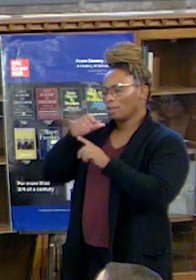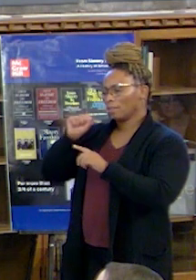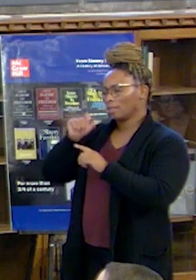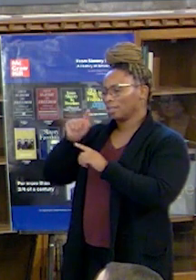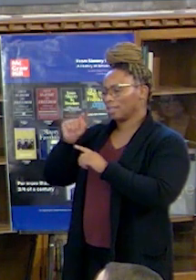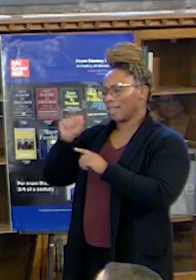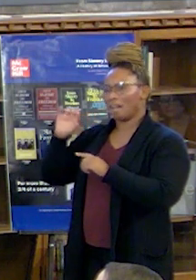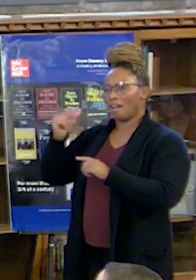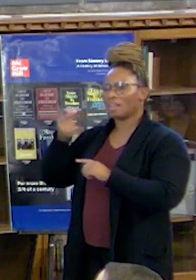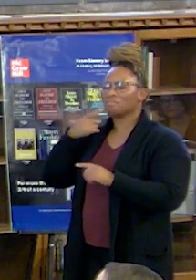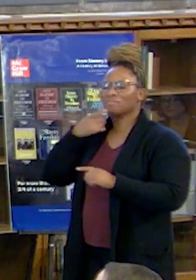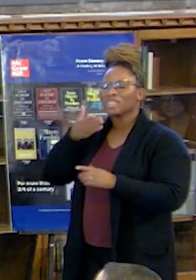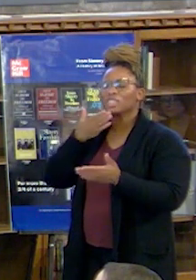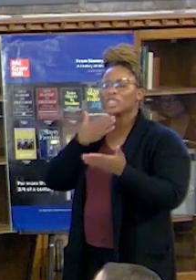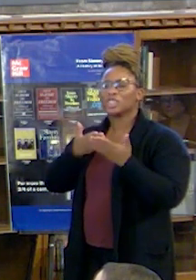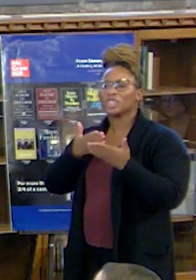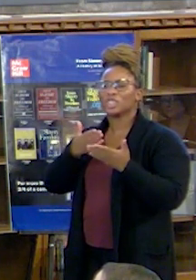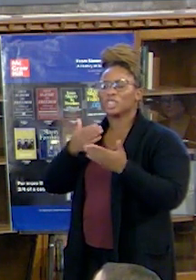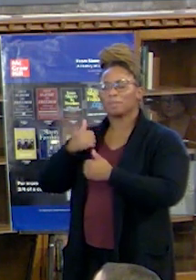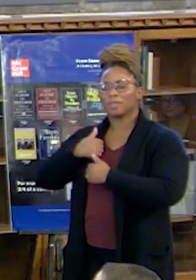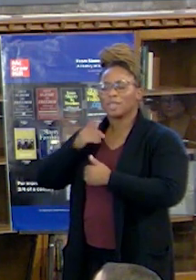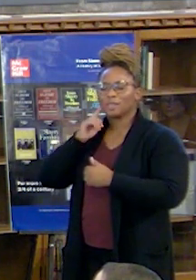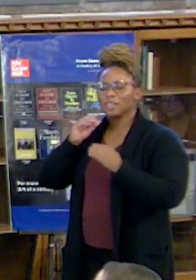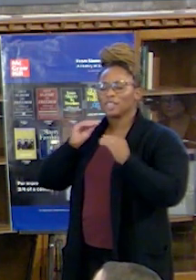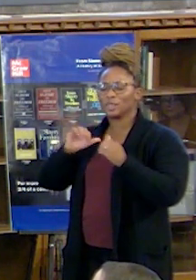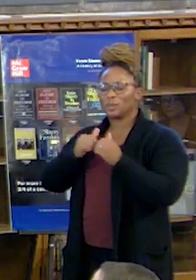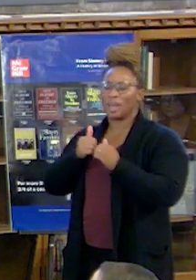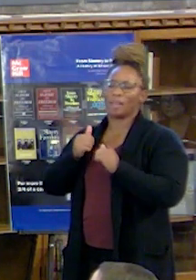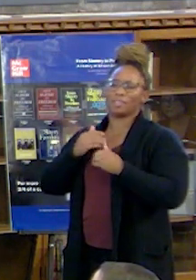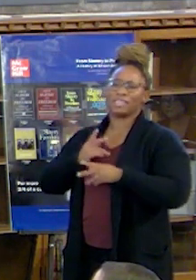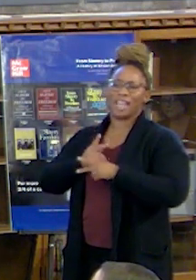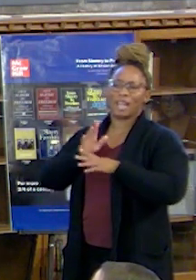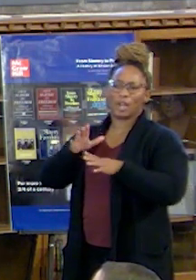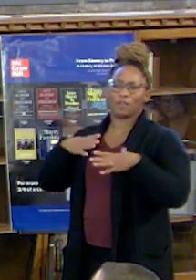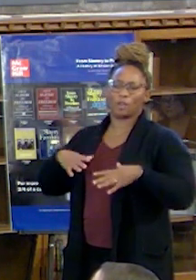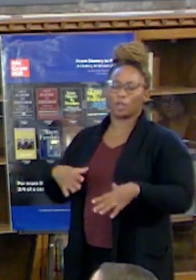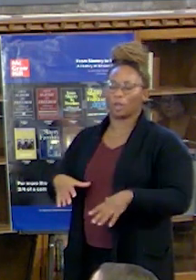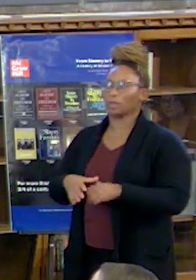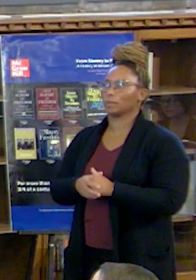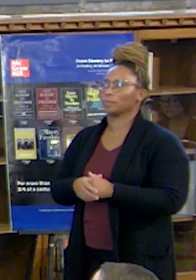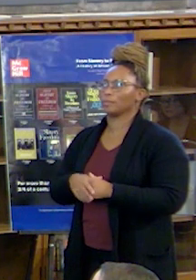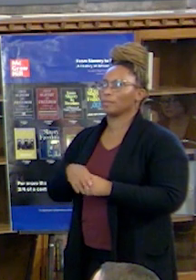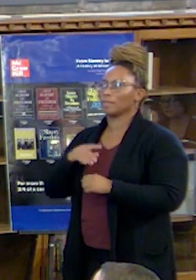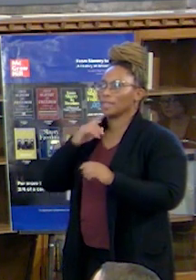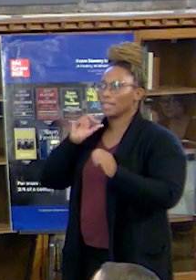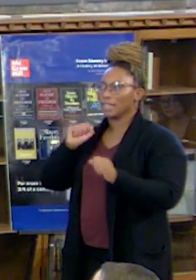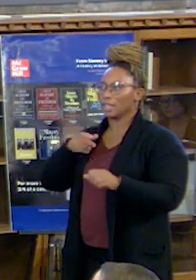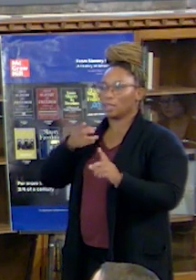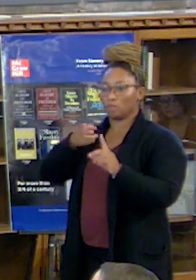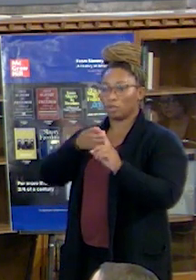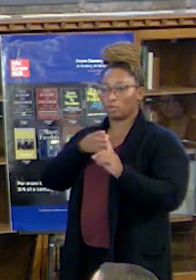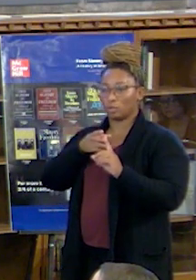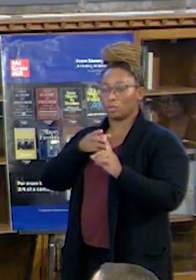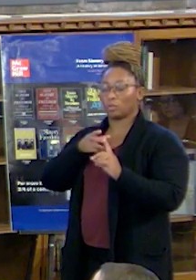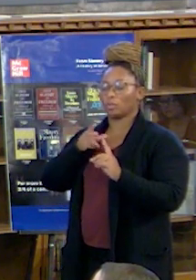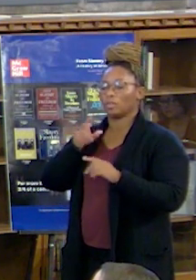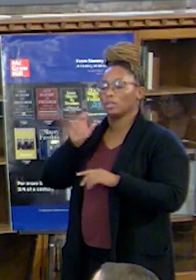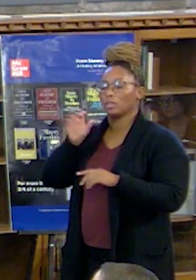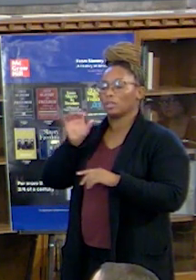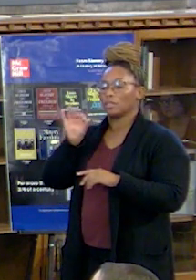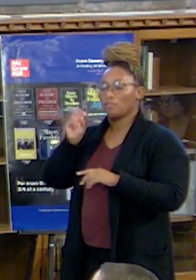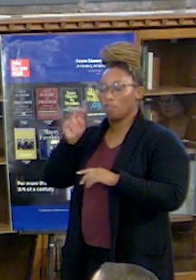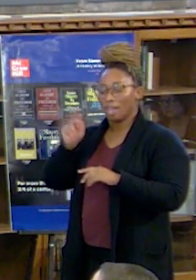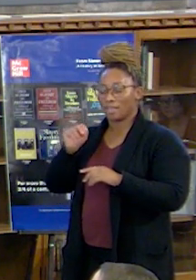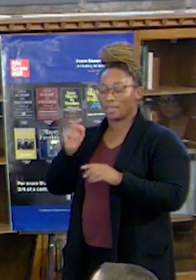for him and teach him to hang up his clothes um Shephard understood that he could recruit recruit flank Franklin to The Faculty if he helped him